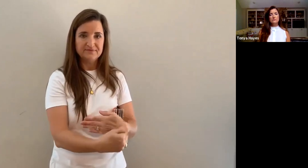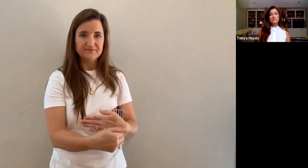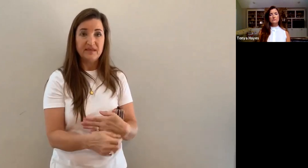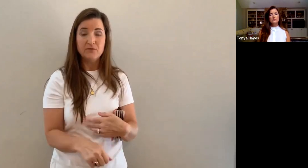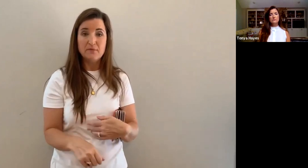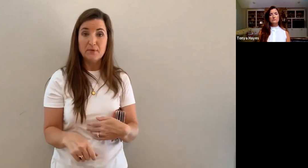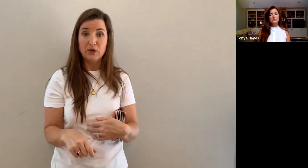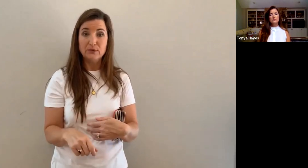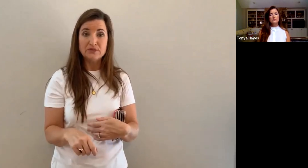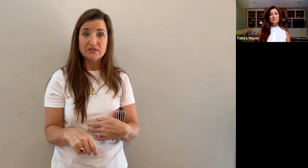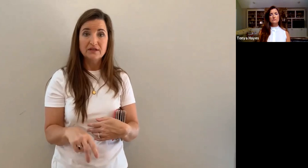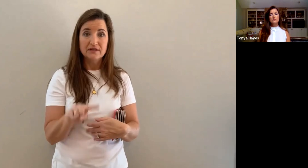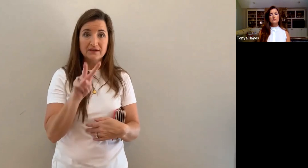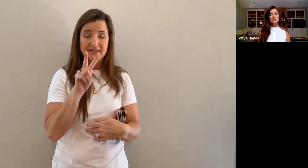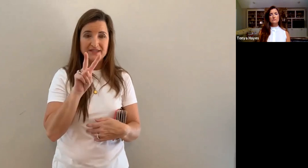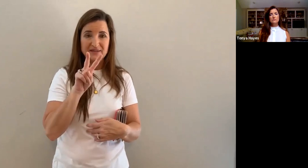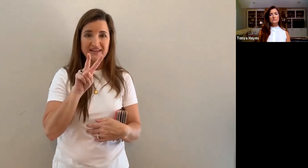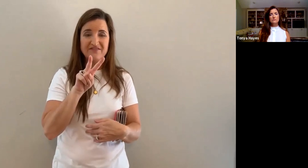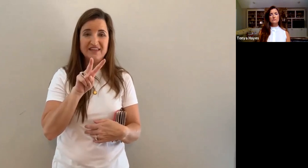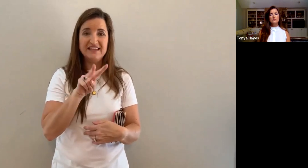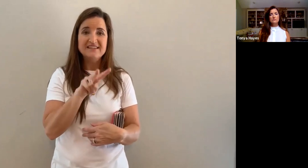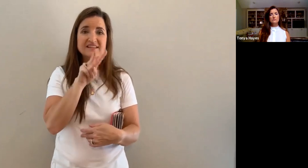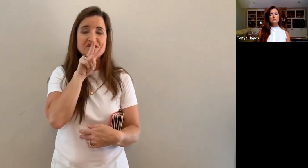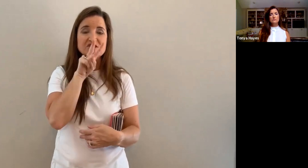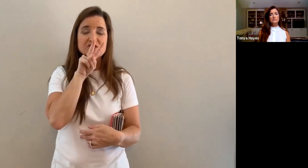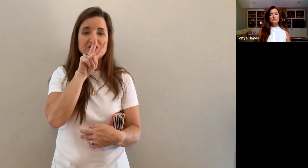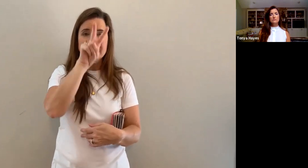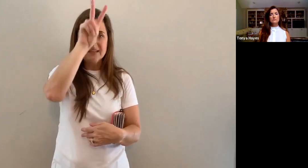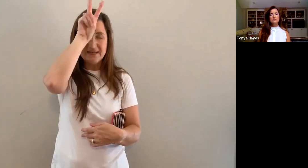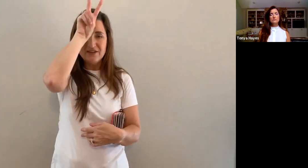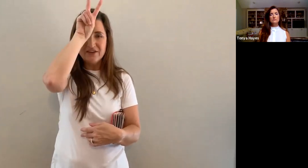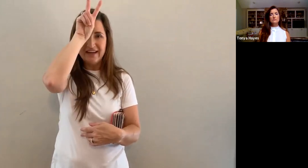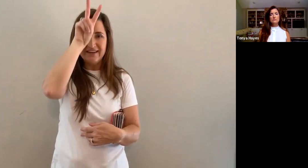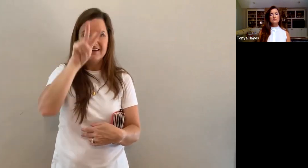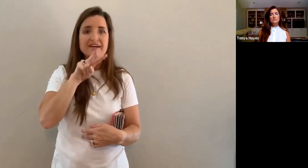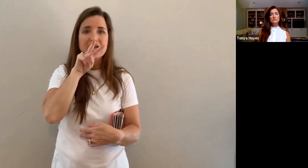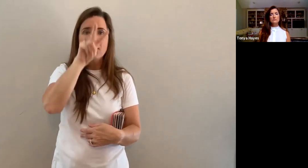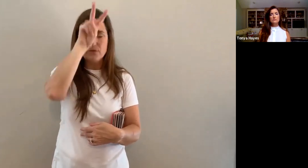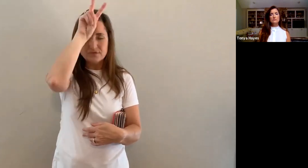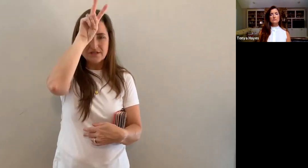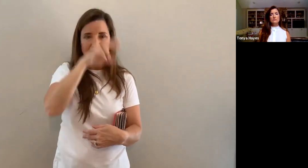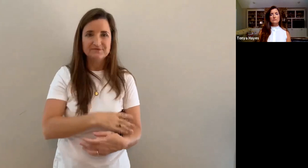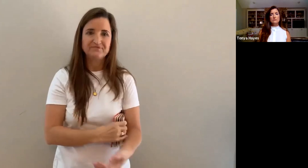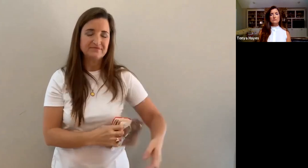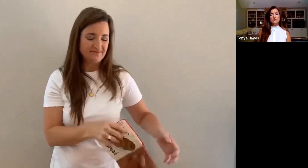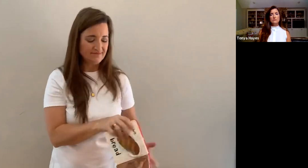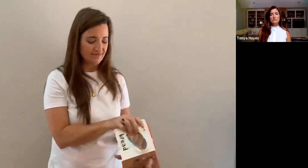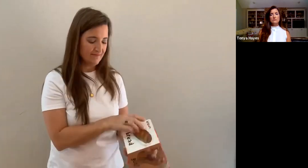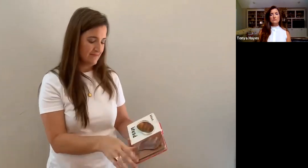Bread. And remember goat? That's right. V. Touch it to your chin and your head. Goat.